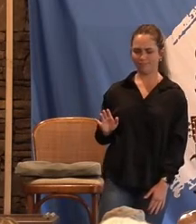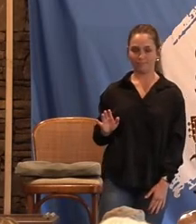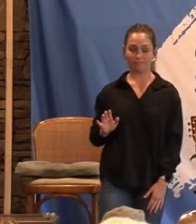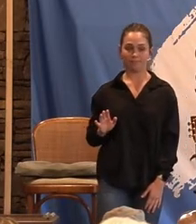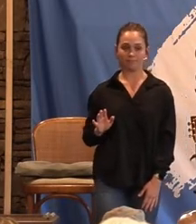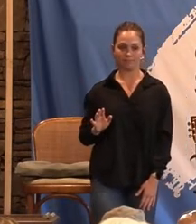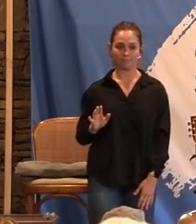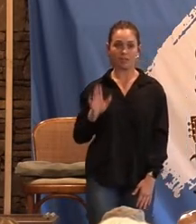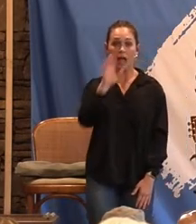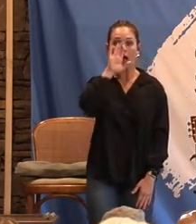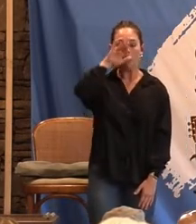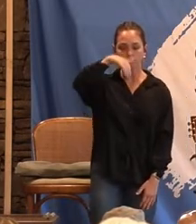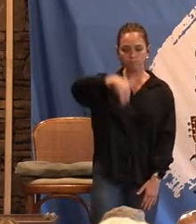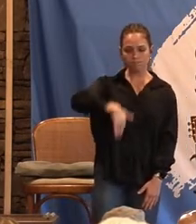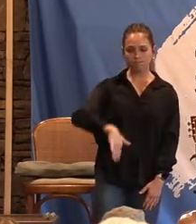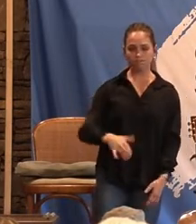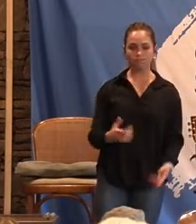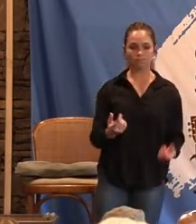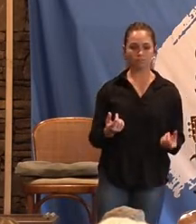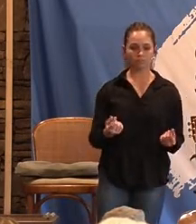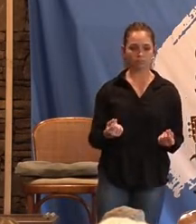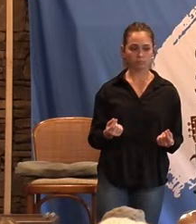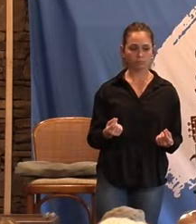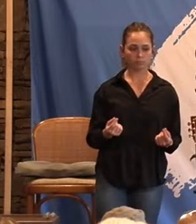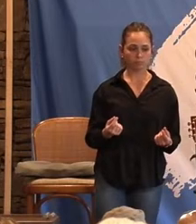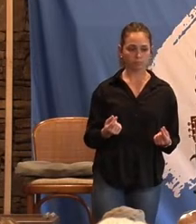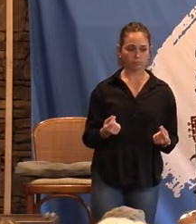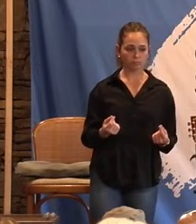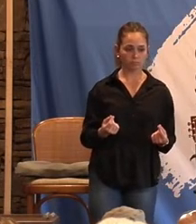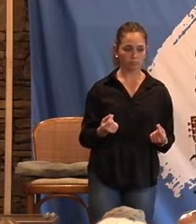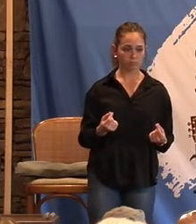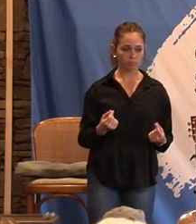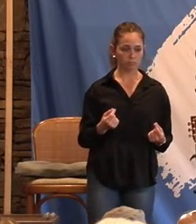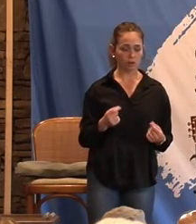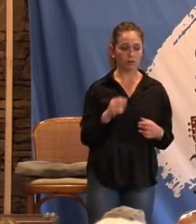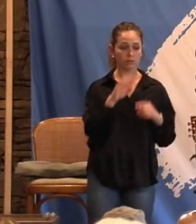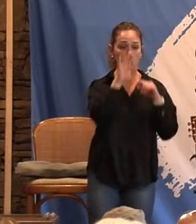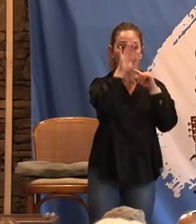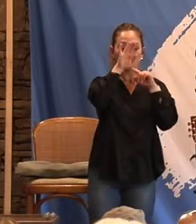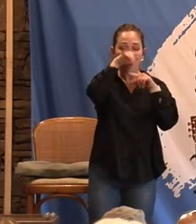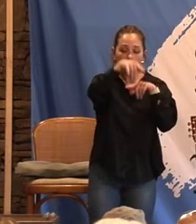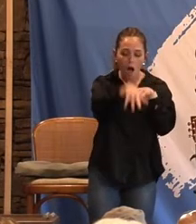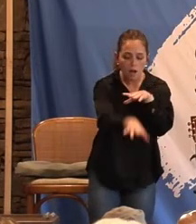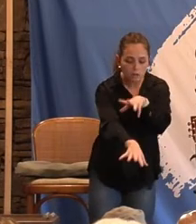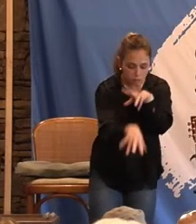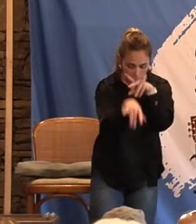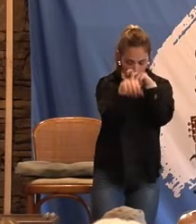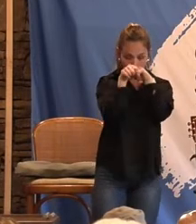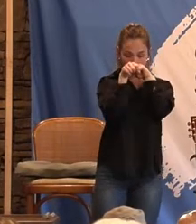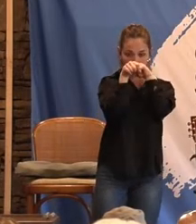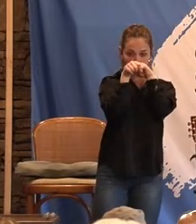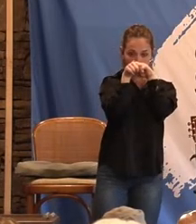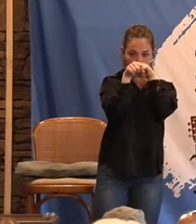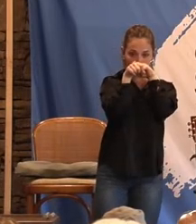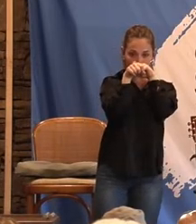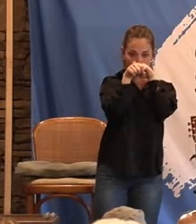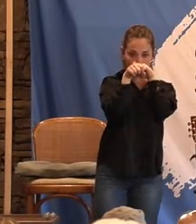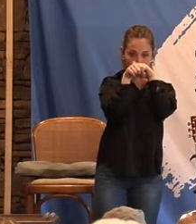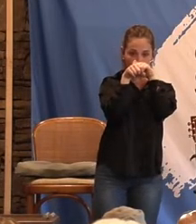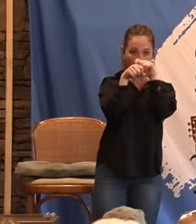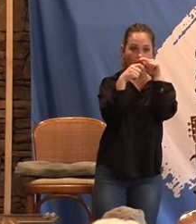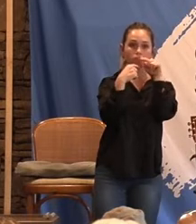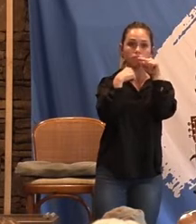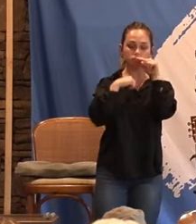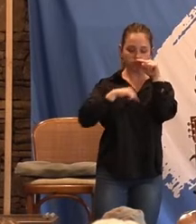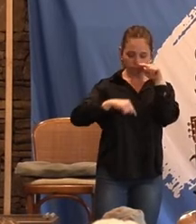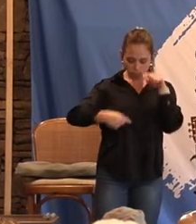elephant reached down and he sucked up Miss Nana's children in his trunk and they went safely down